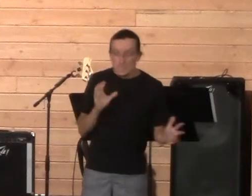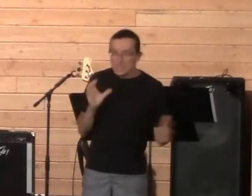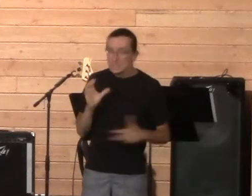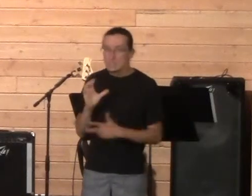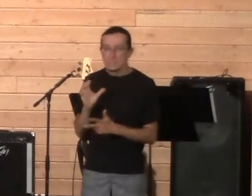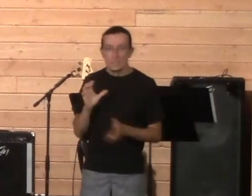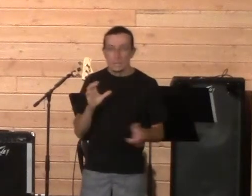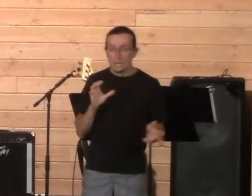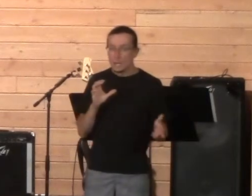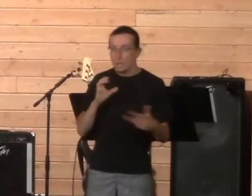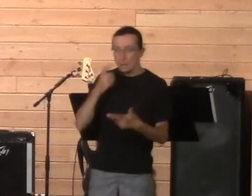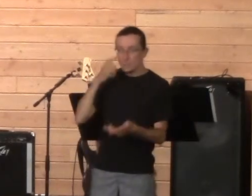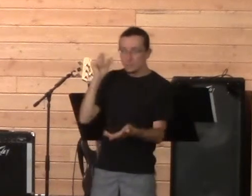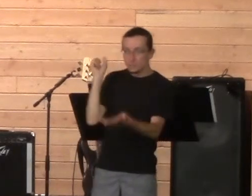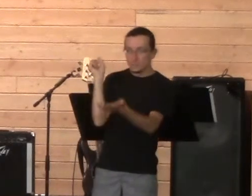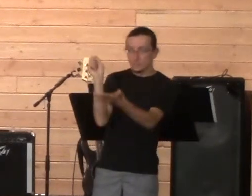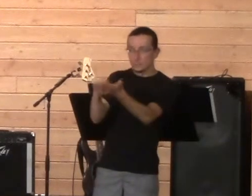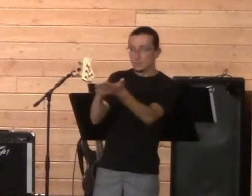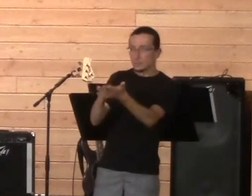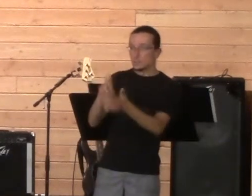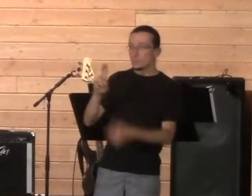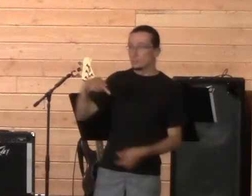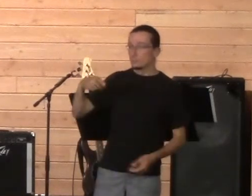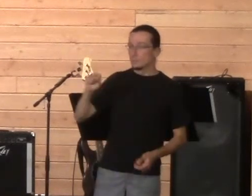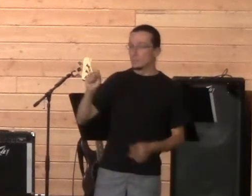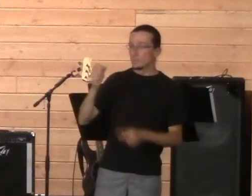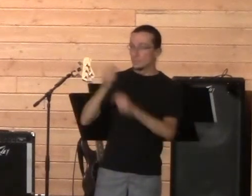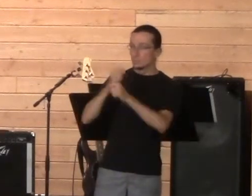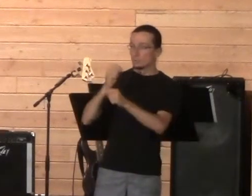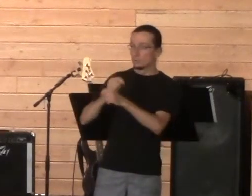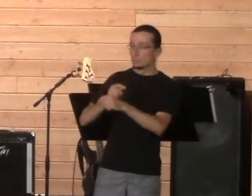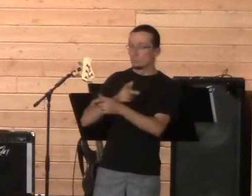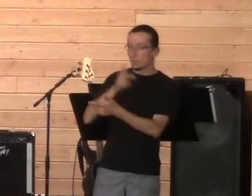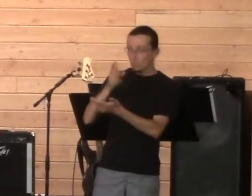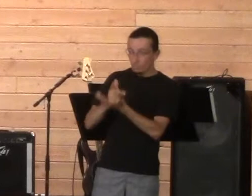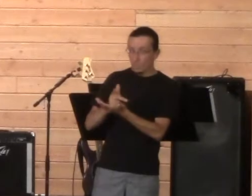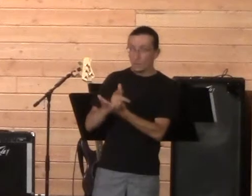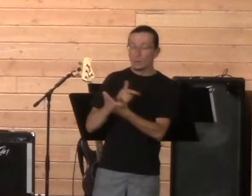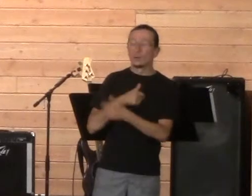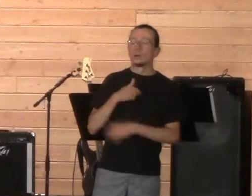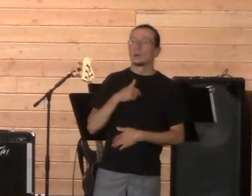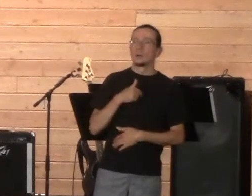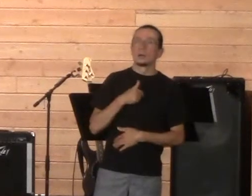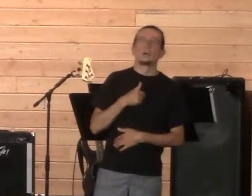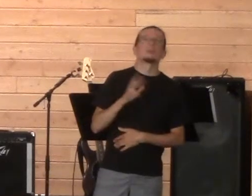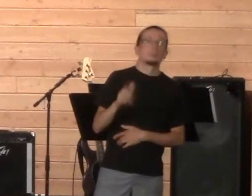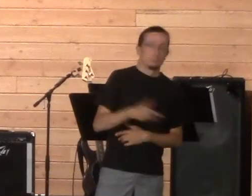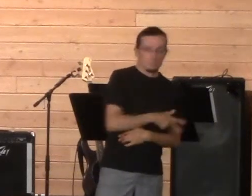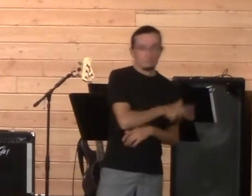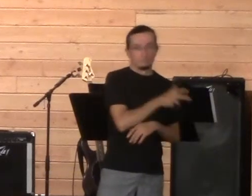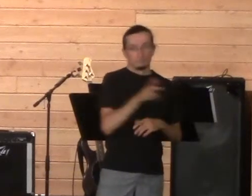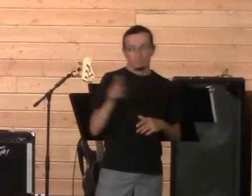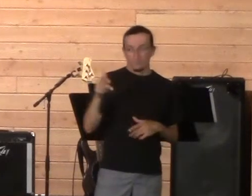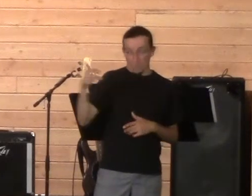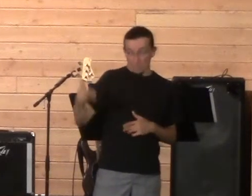I saw a UPS truck parked, and I pulled in, and